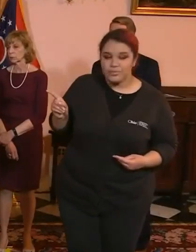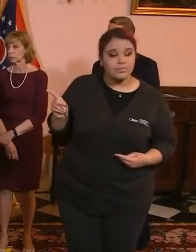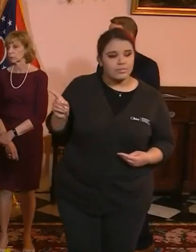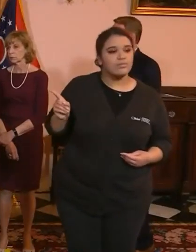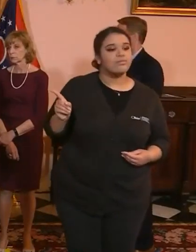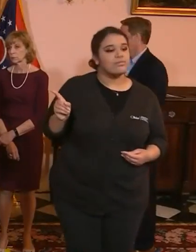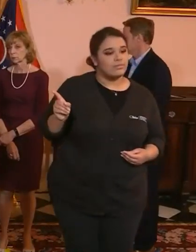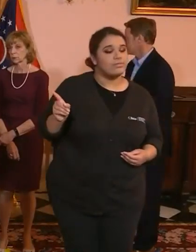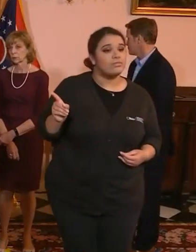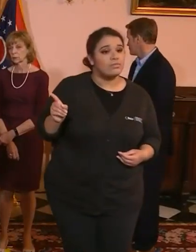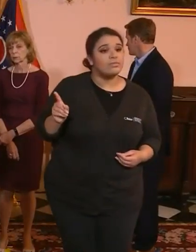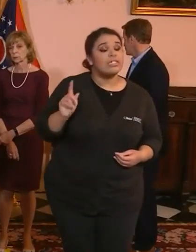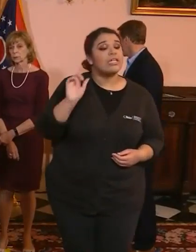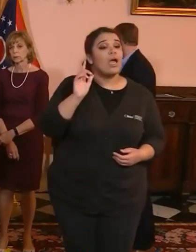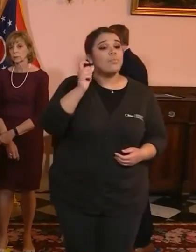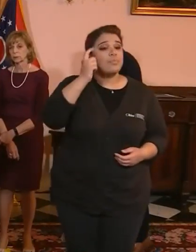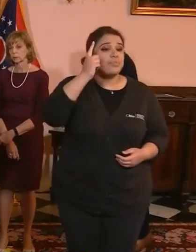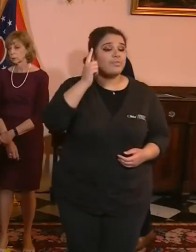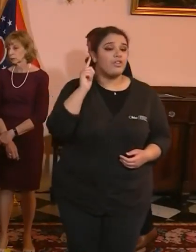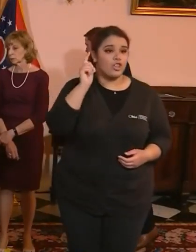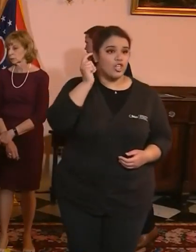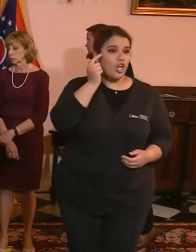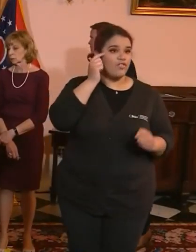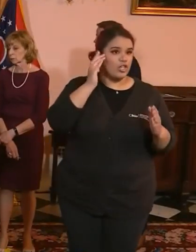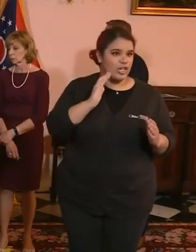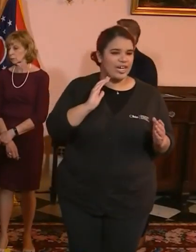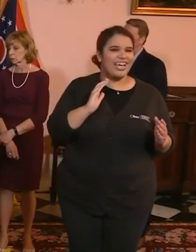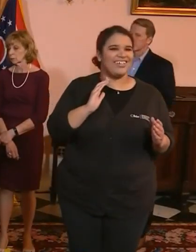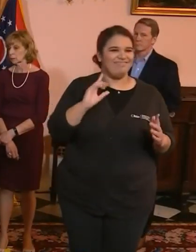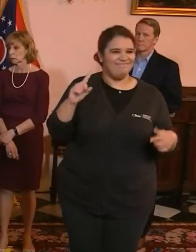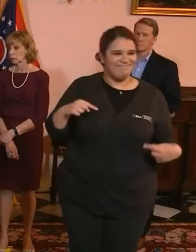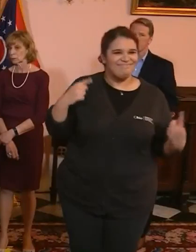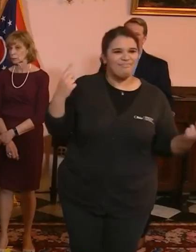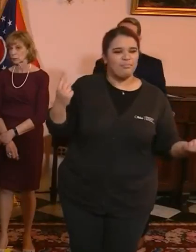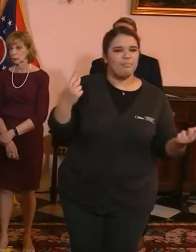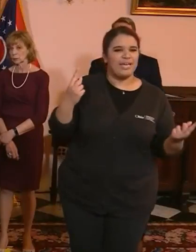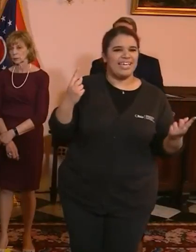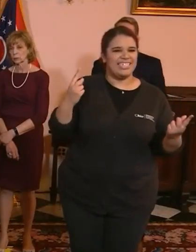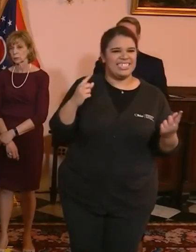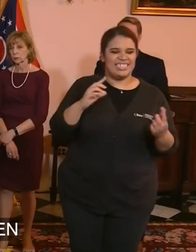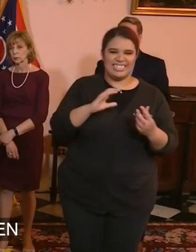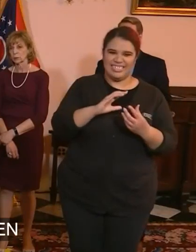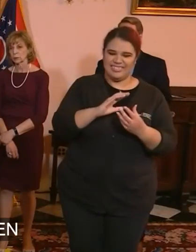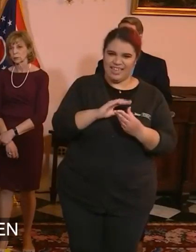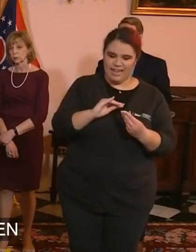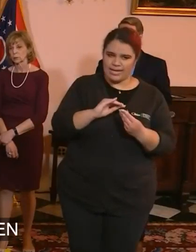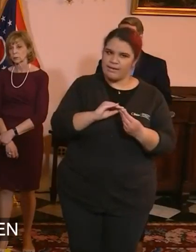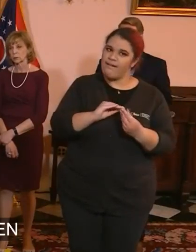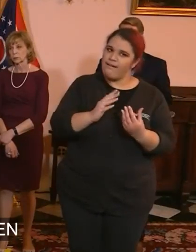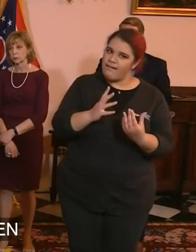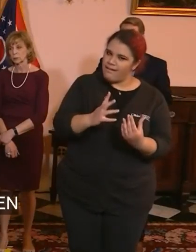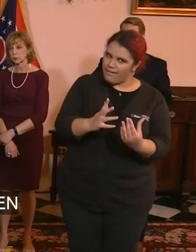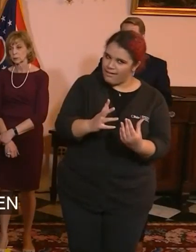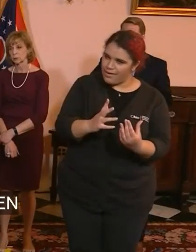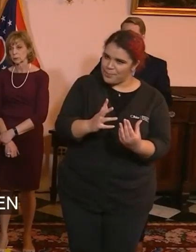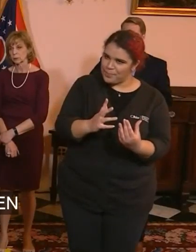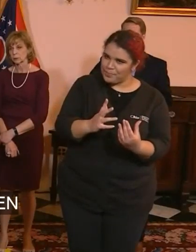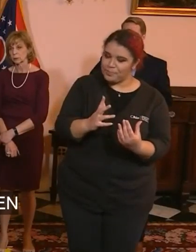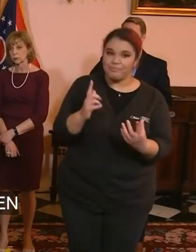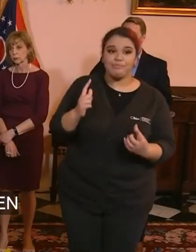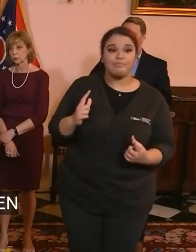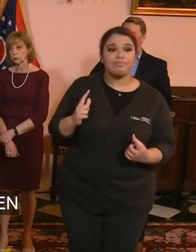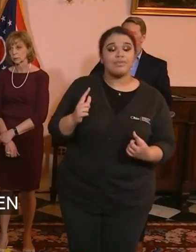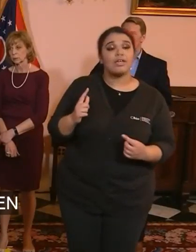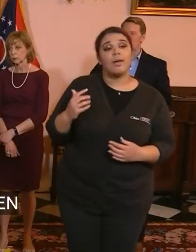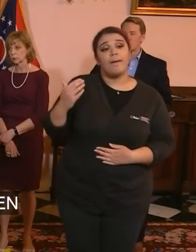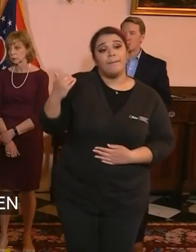know the governor has been talking a lot about, it's very hard to say exactly. Remember, everything was very centralized